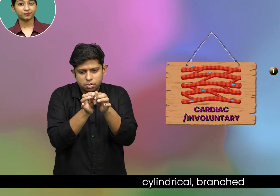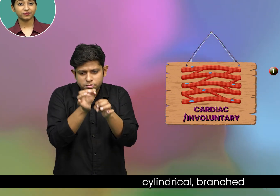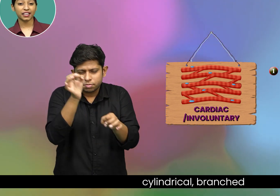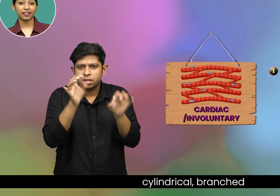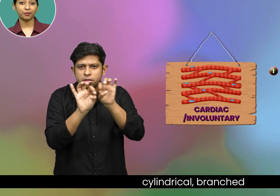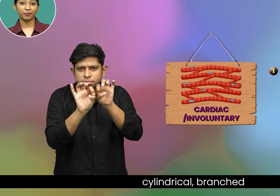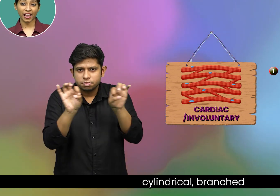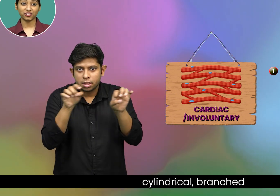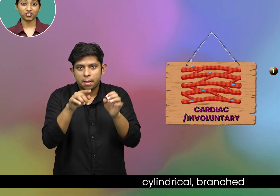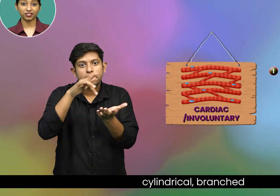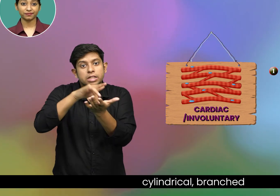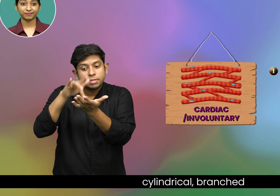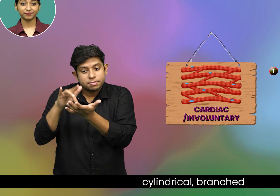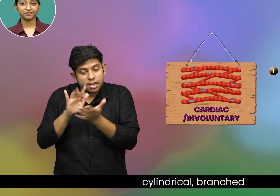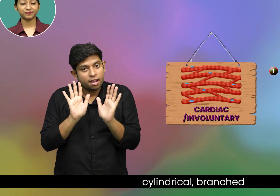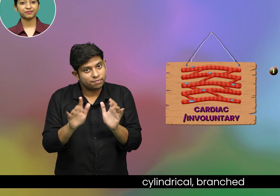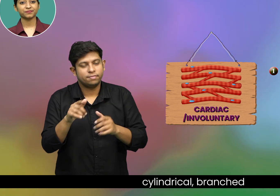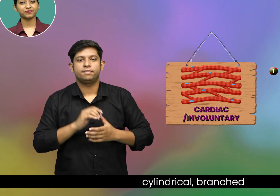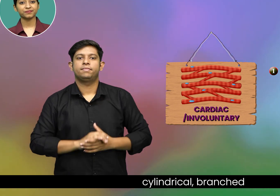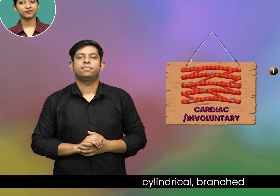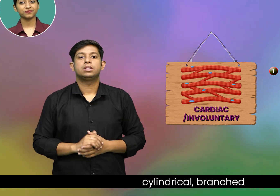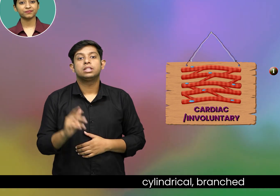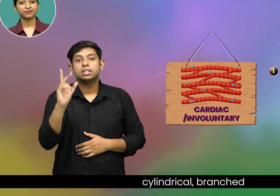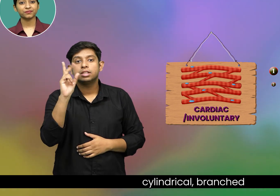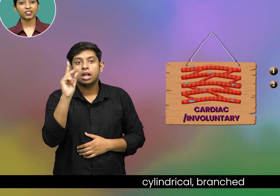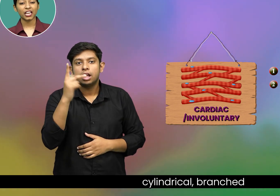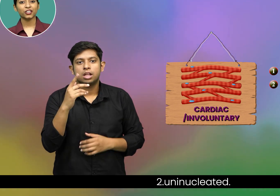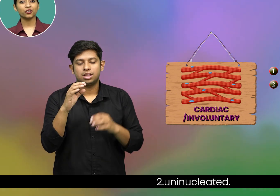cylindrical, branched.